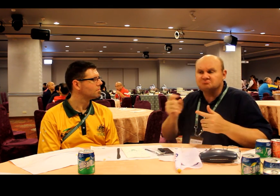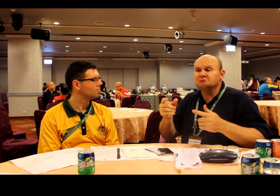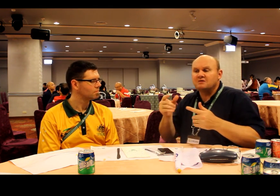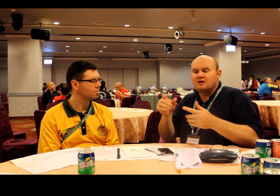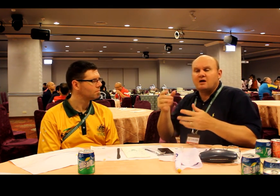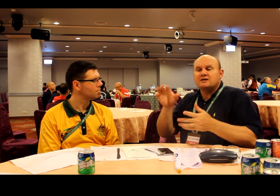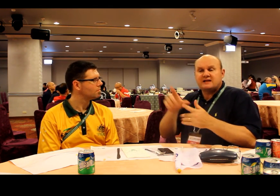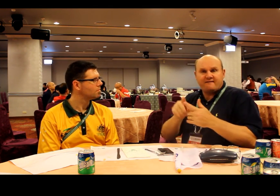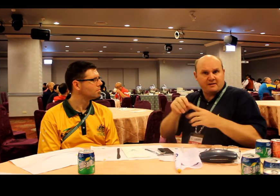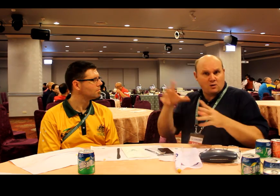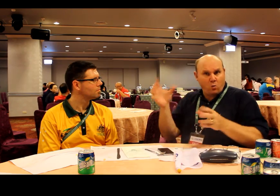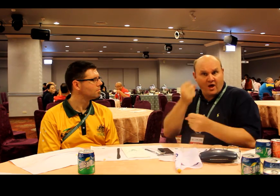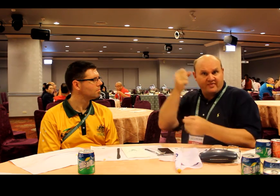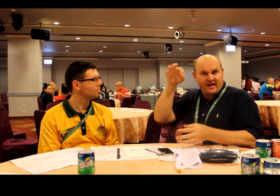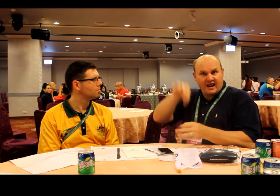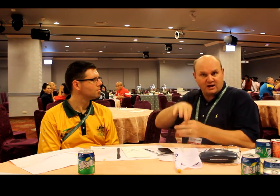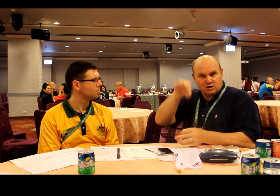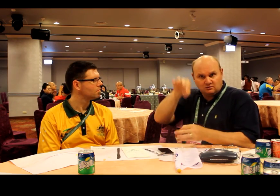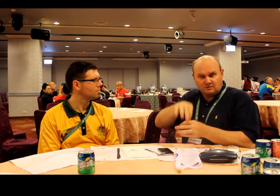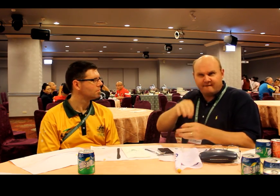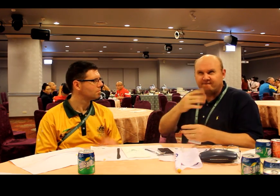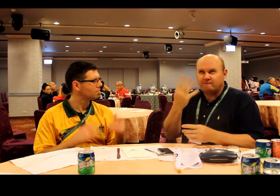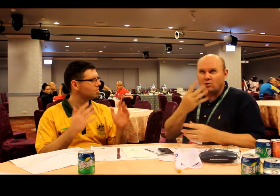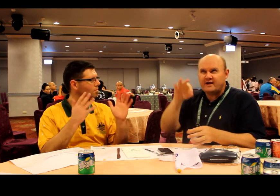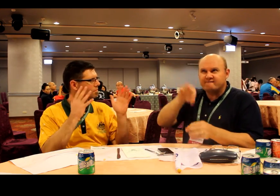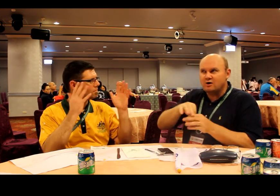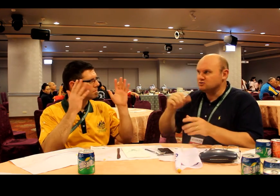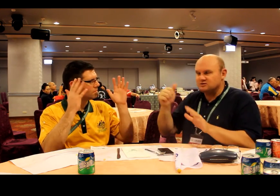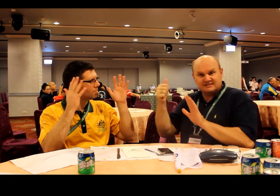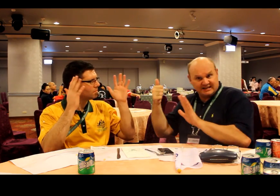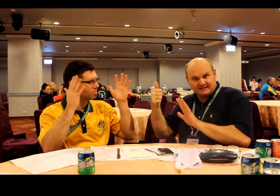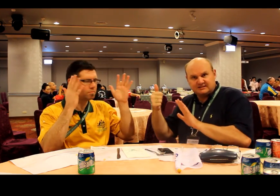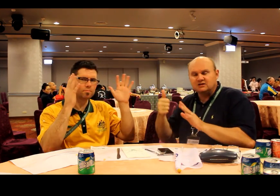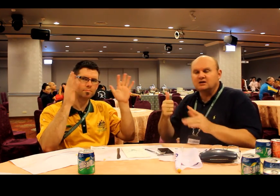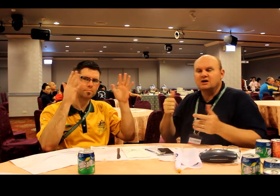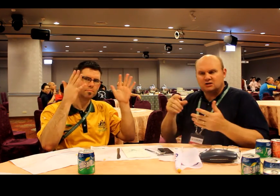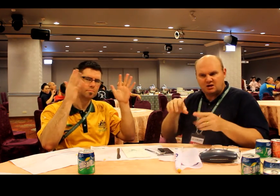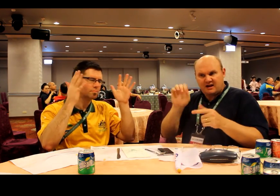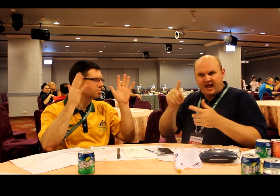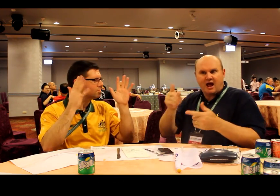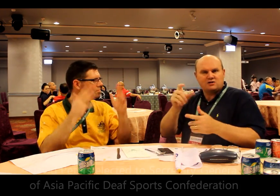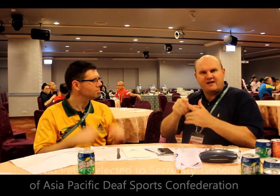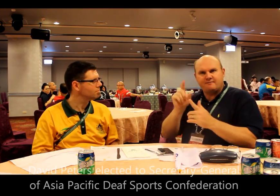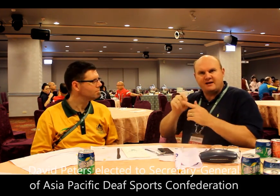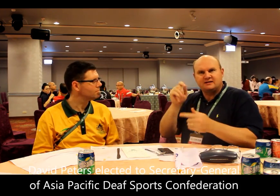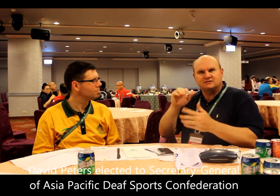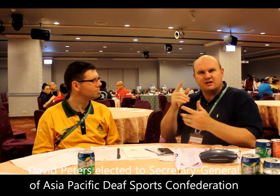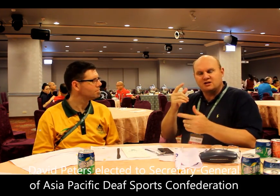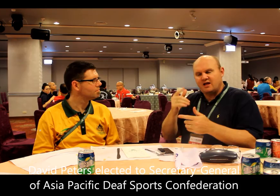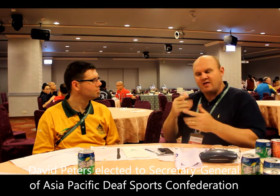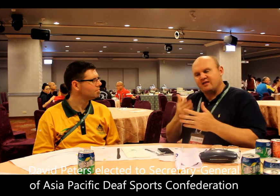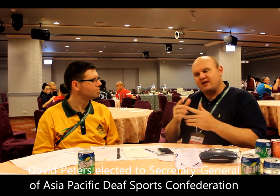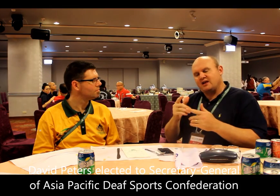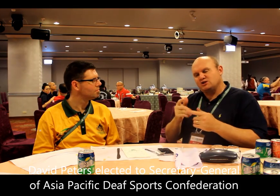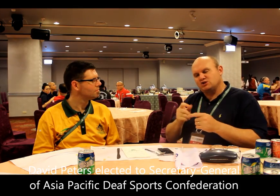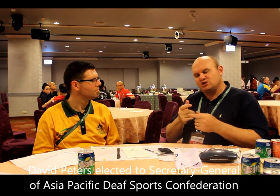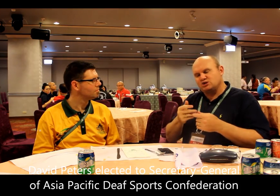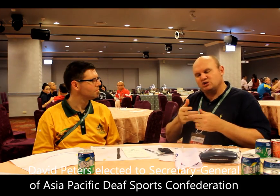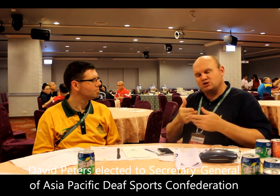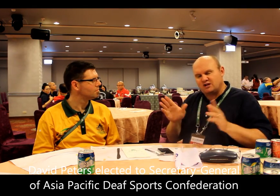and David Peters. David Peters won the vote, 14 votes to 6. Well done, David. So now David Peters is